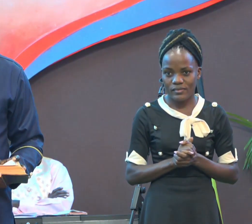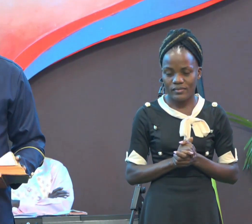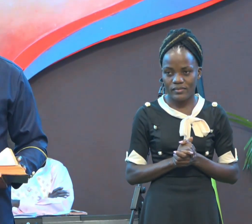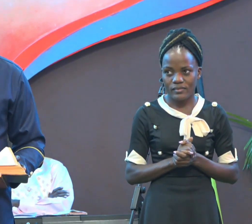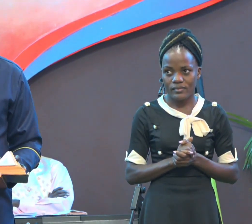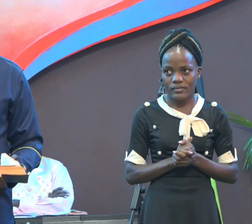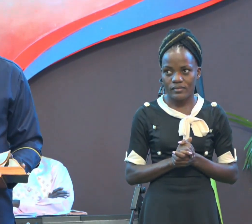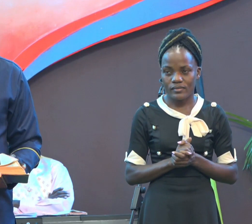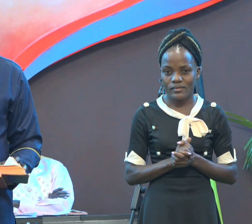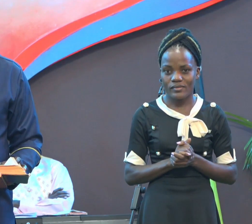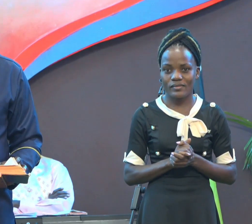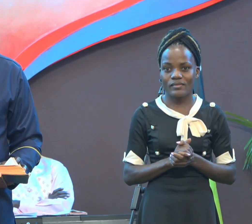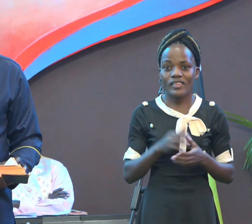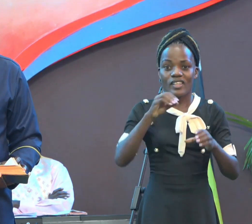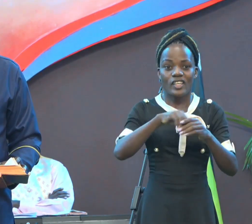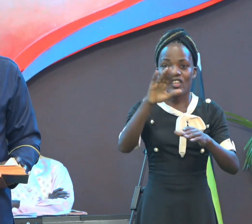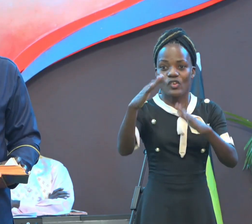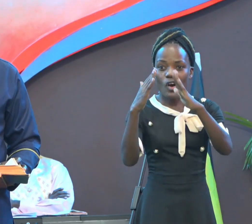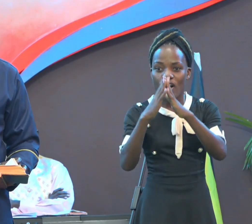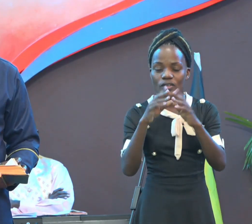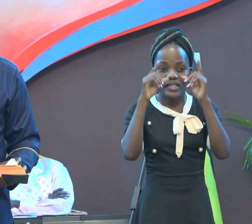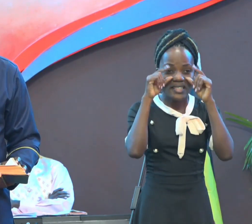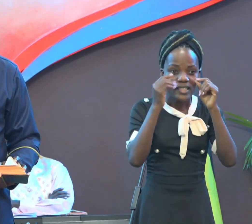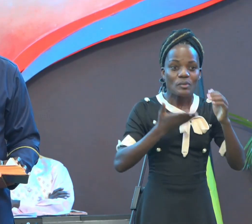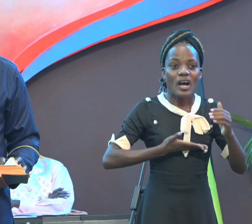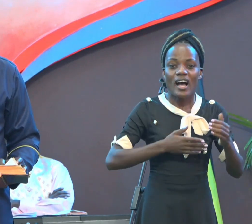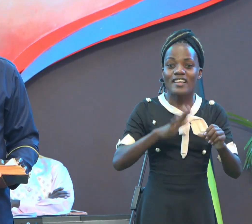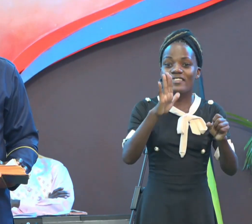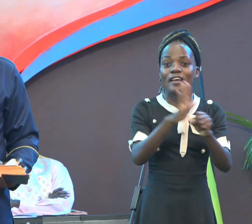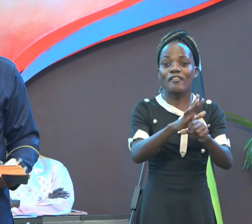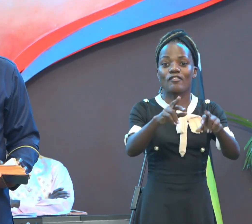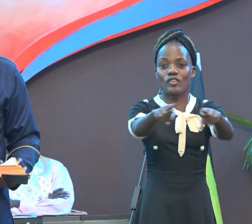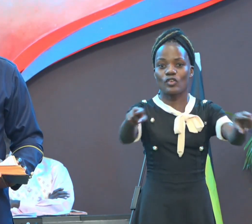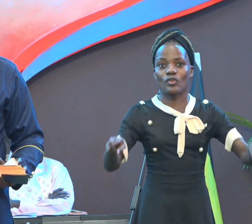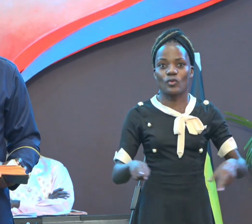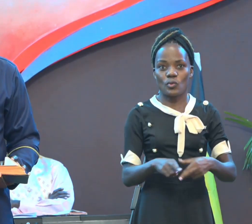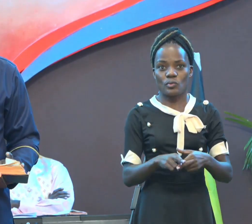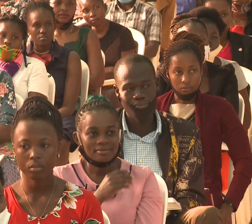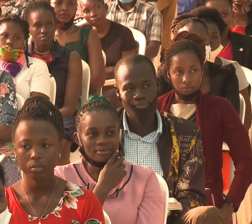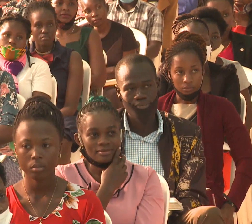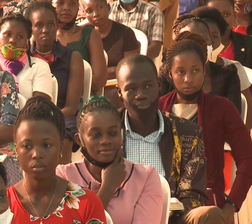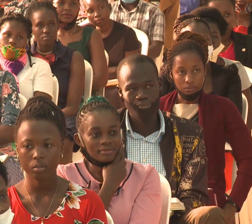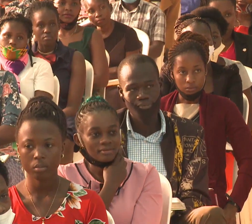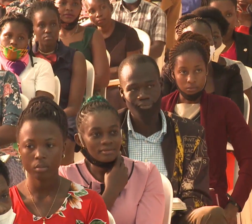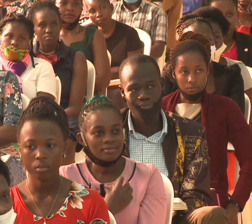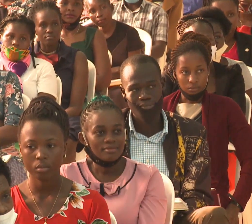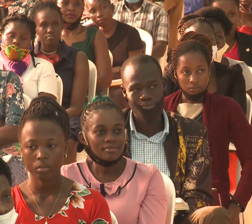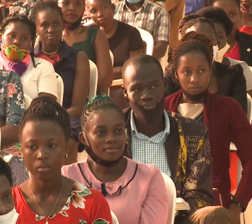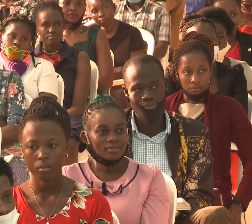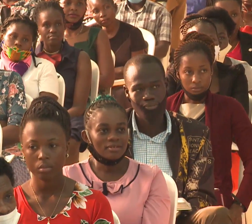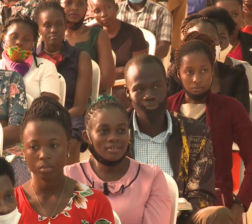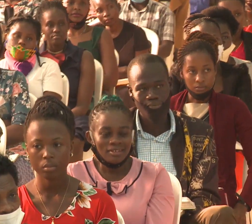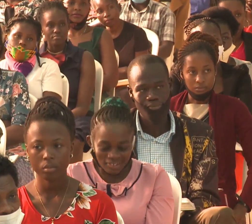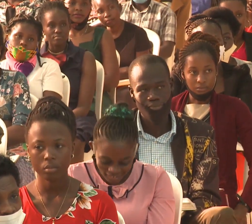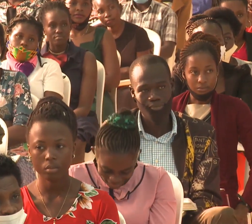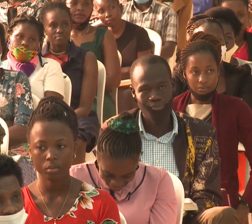Kunyumba yali n'ekisenge kiramba. On your house, a full bedroom. Atene bobato muuli agenda